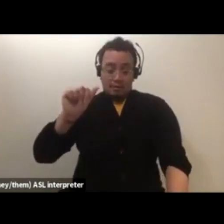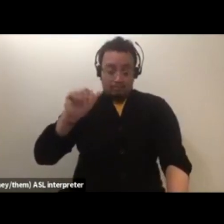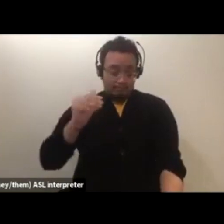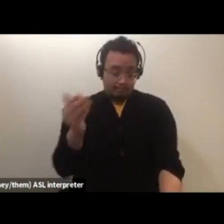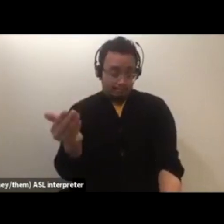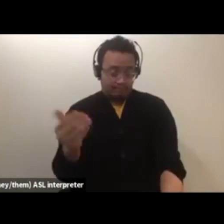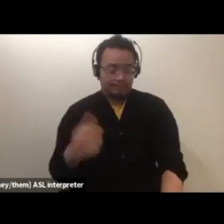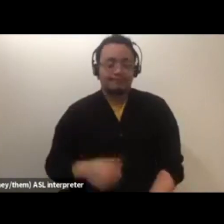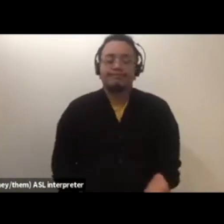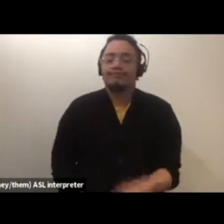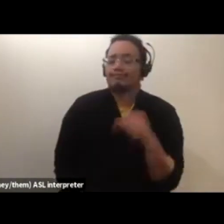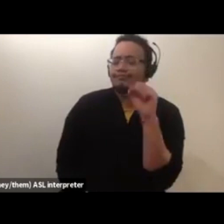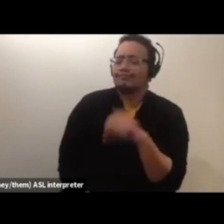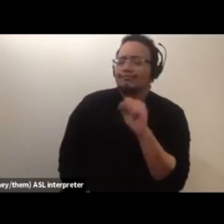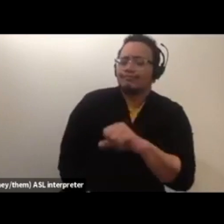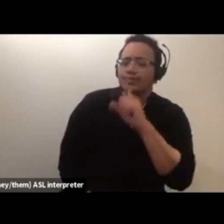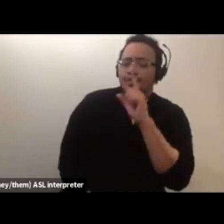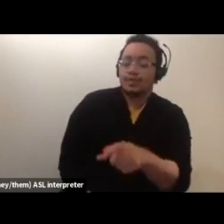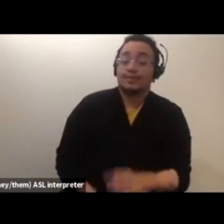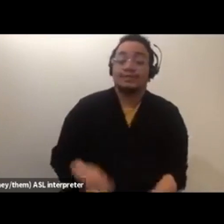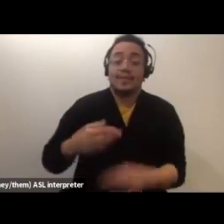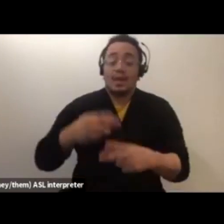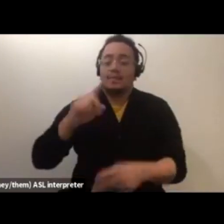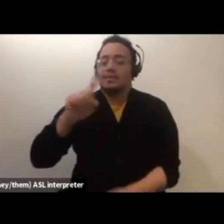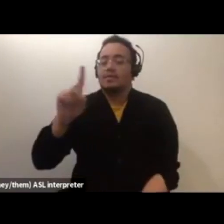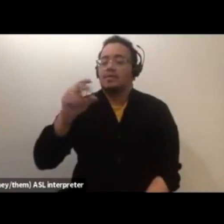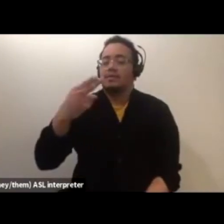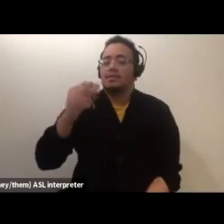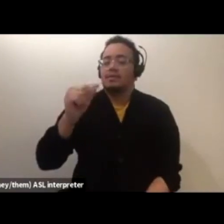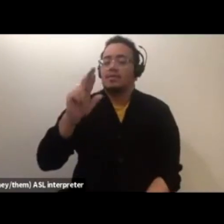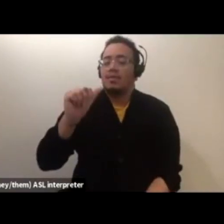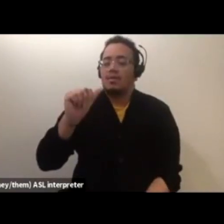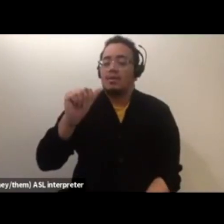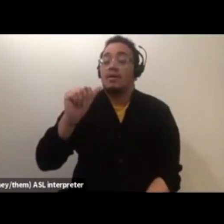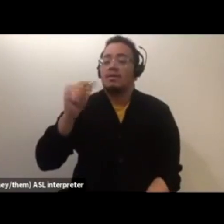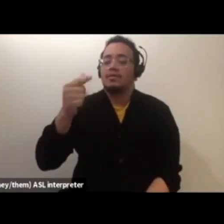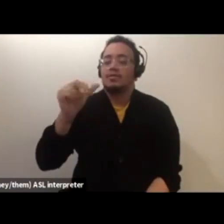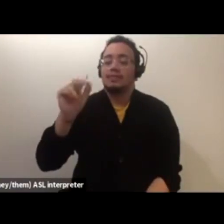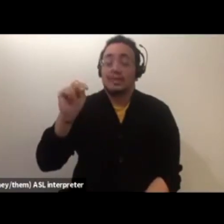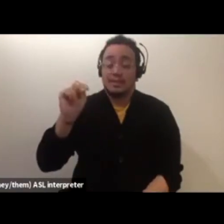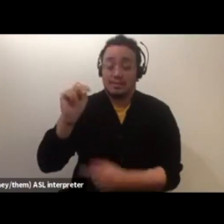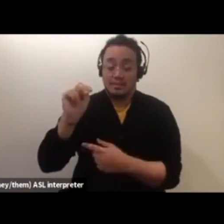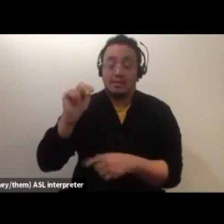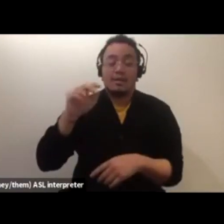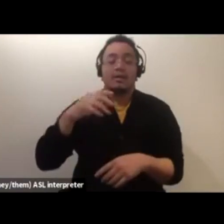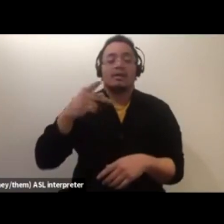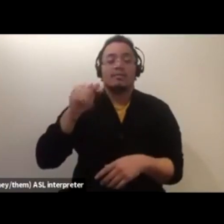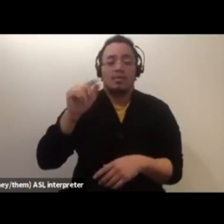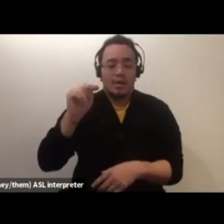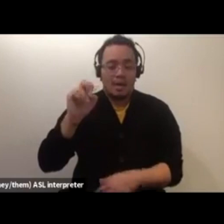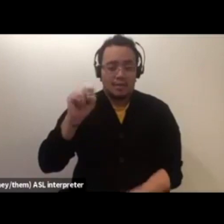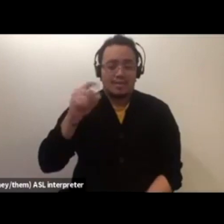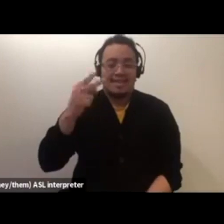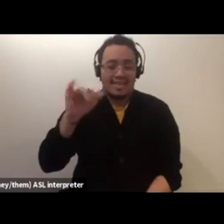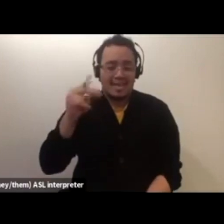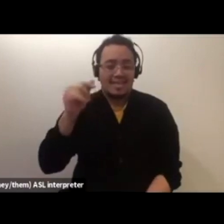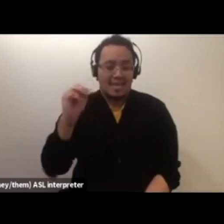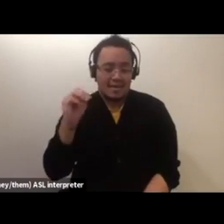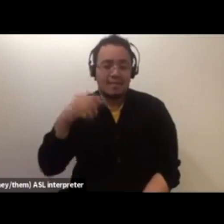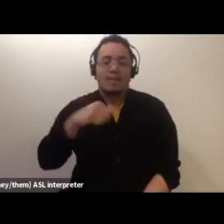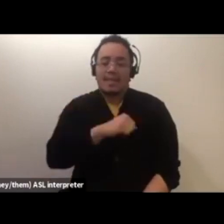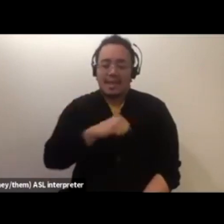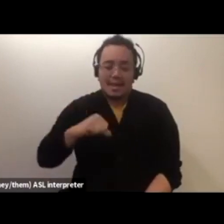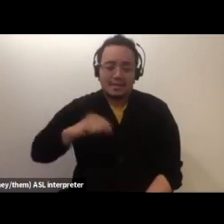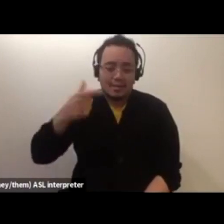Yes, I can go. Zahara Green. My pronouns are they, them. I'm in Atlanta, Georgia. I'm with Transcending Barriers,